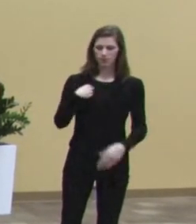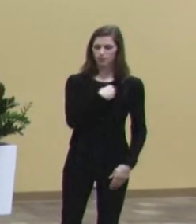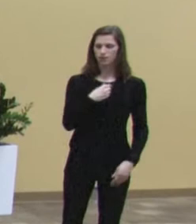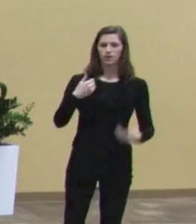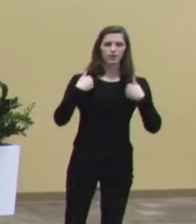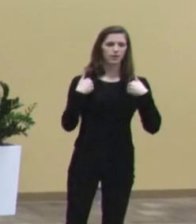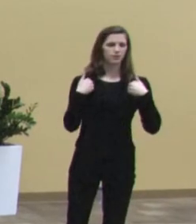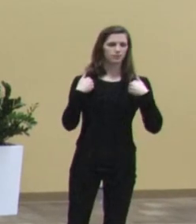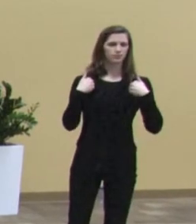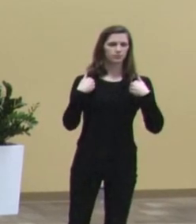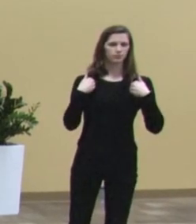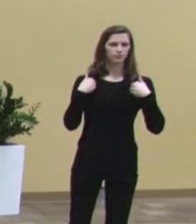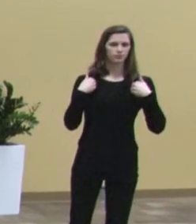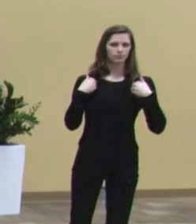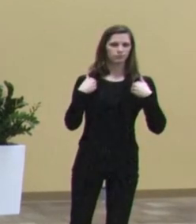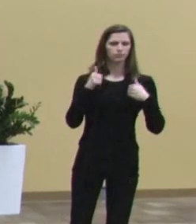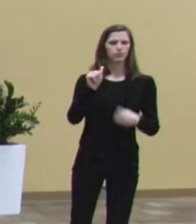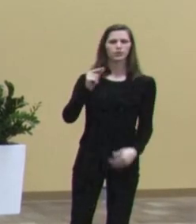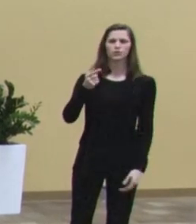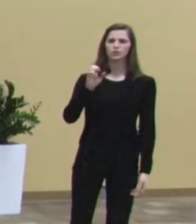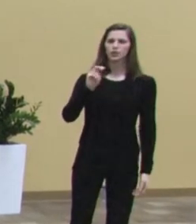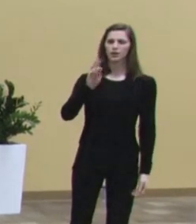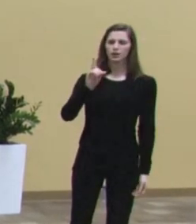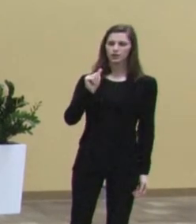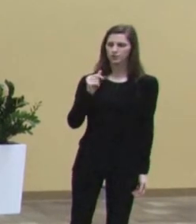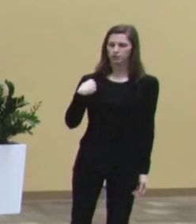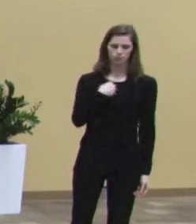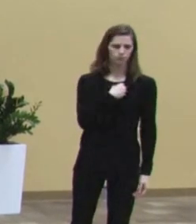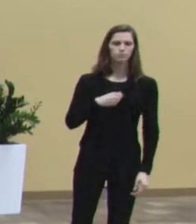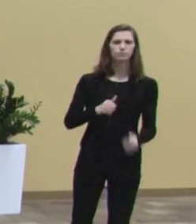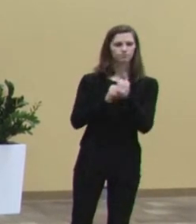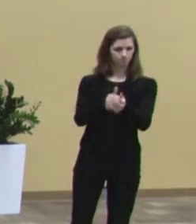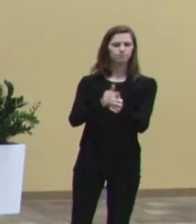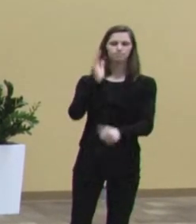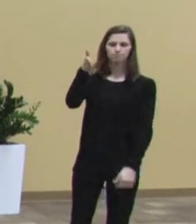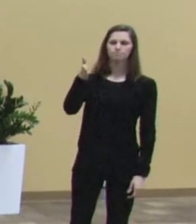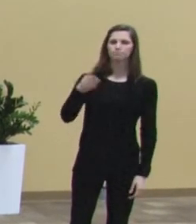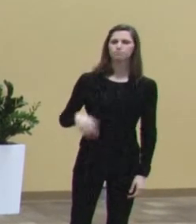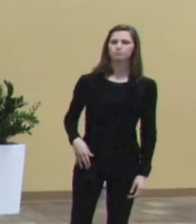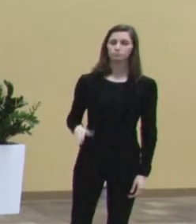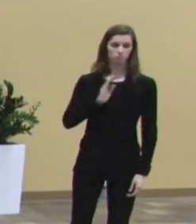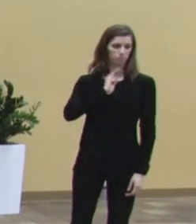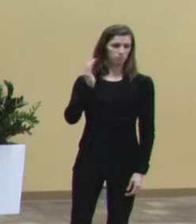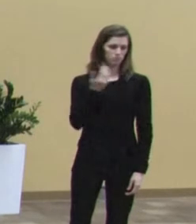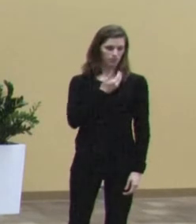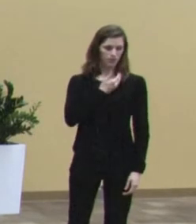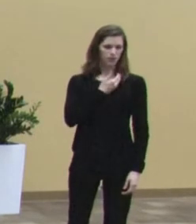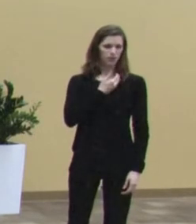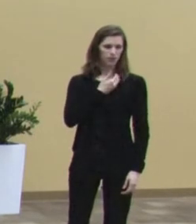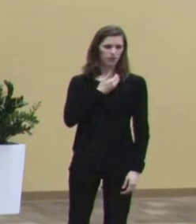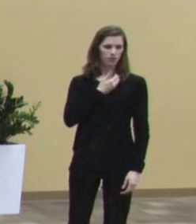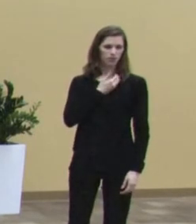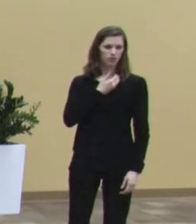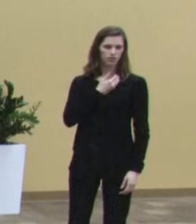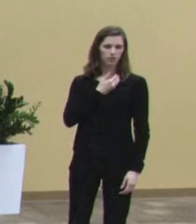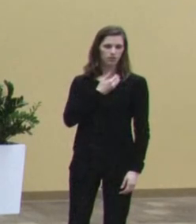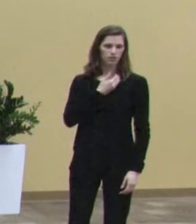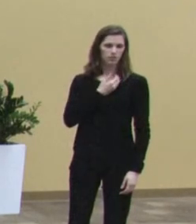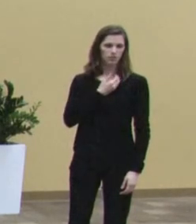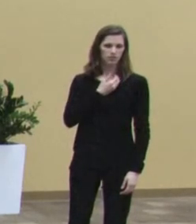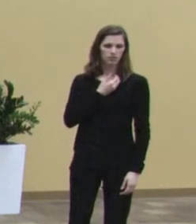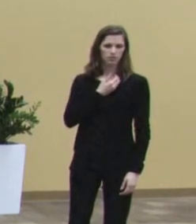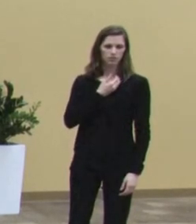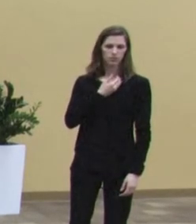have an agenda that we must follow. And our agenda calls for withdrawing